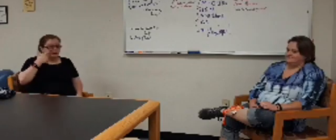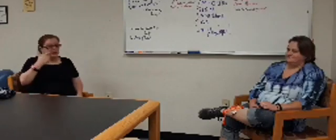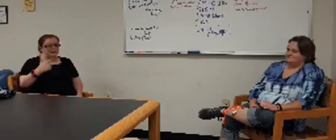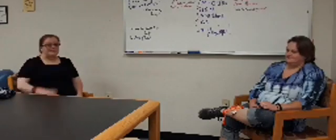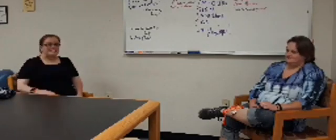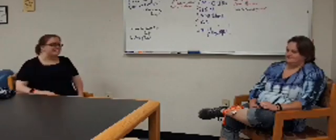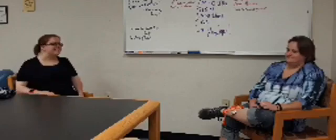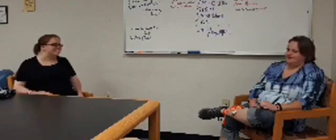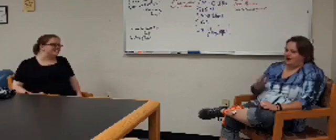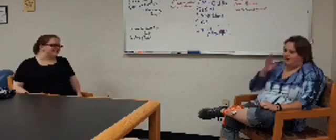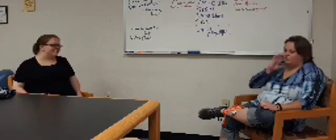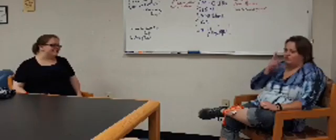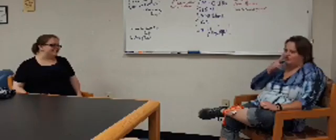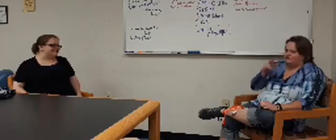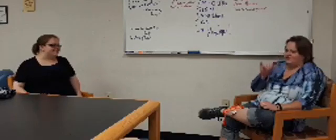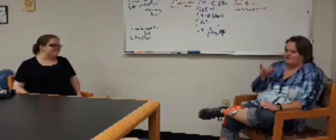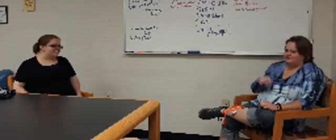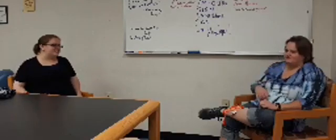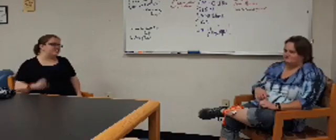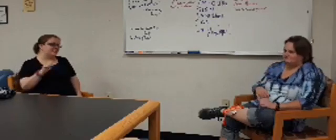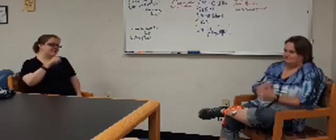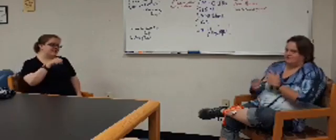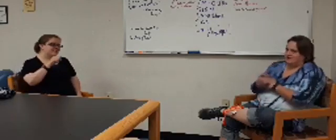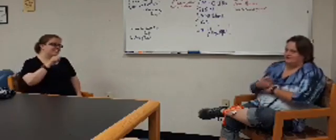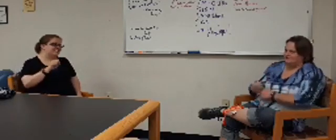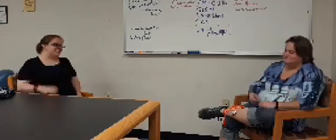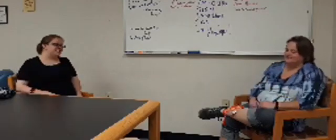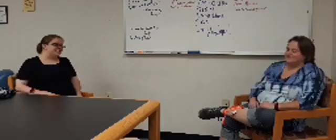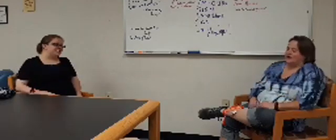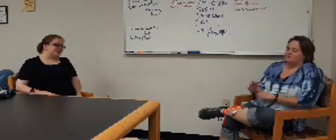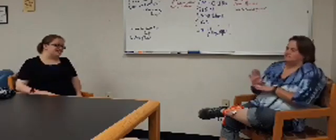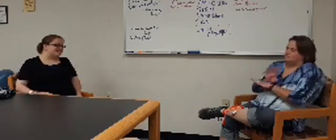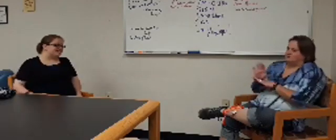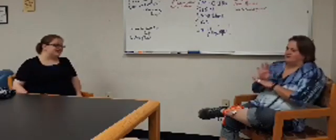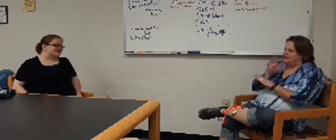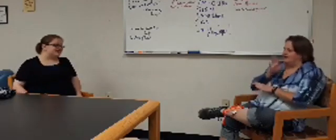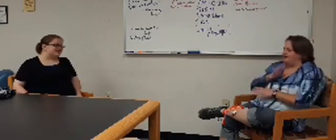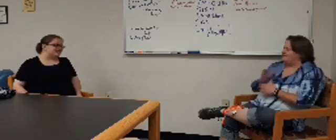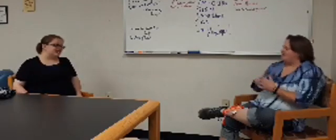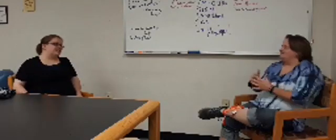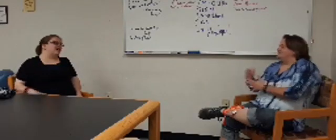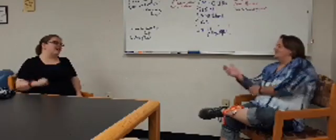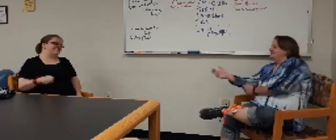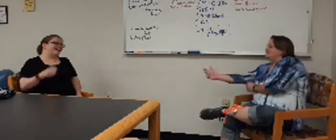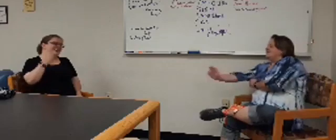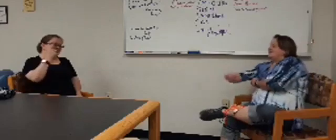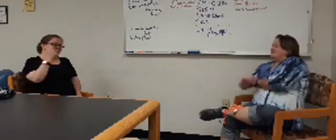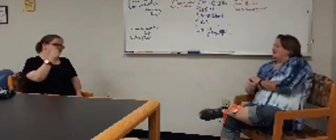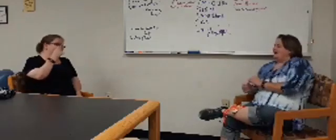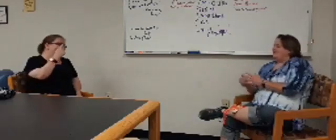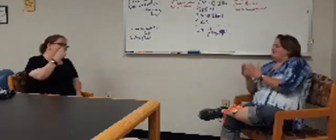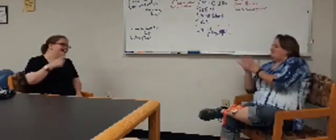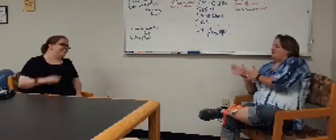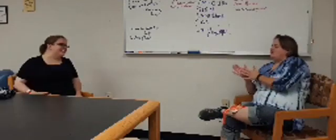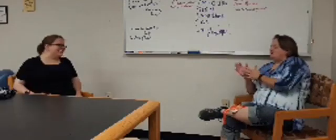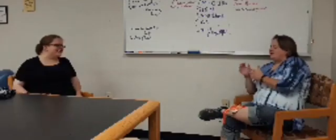them. I will watch that. Yes. Always Yes. still be late anyway. So, it was back